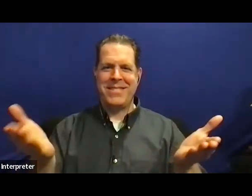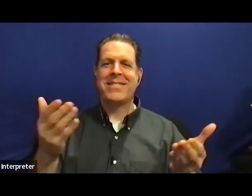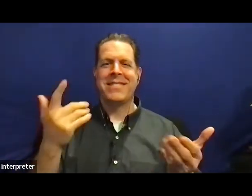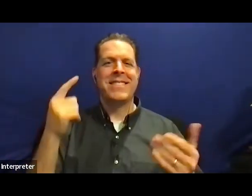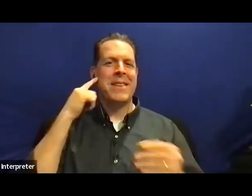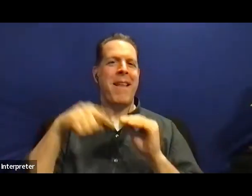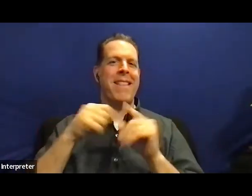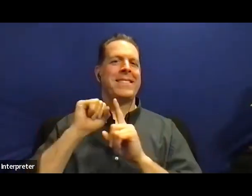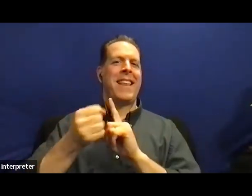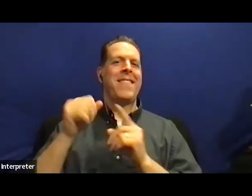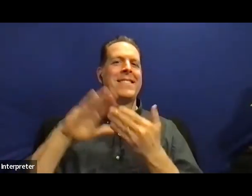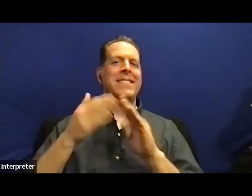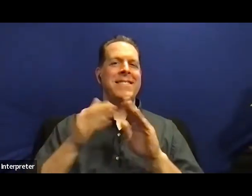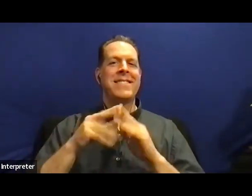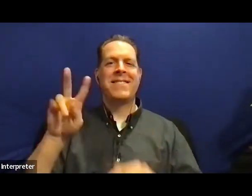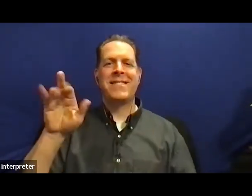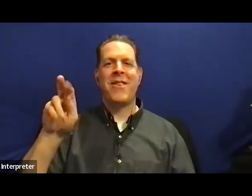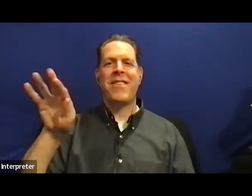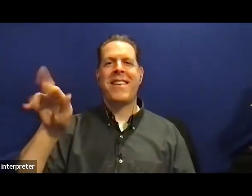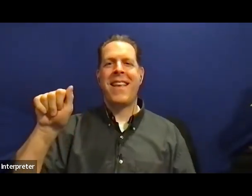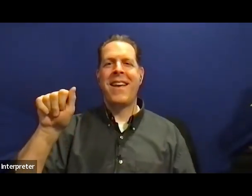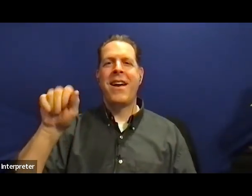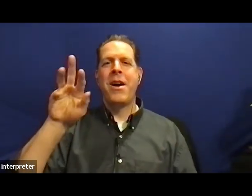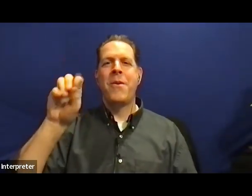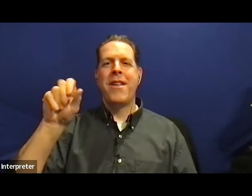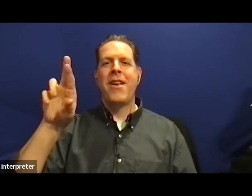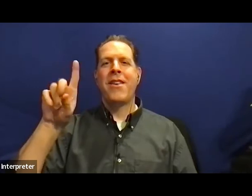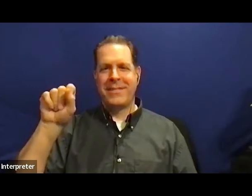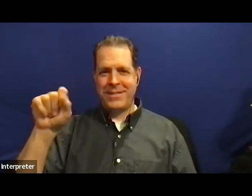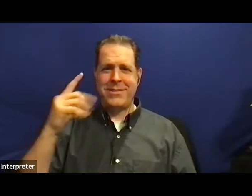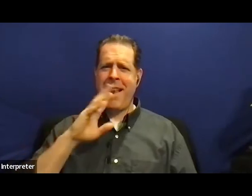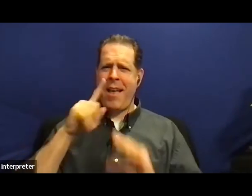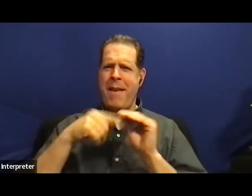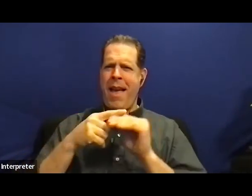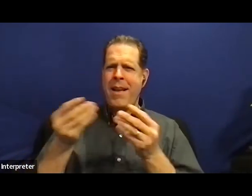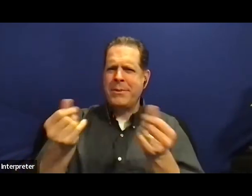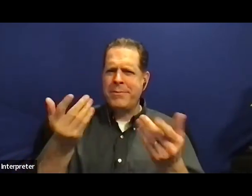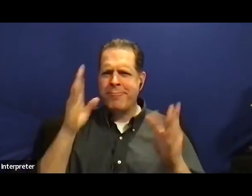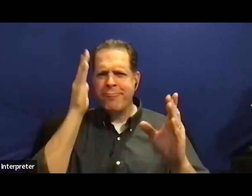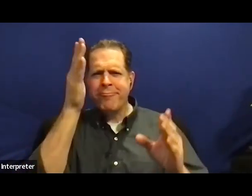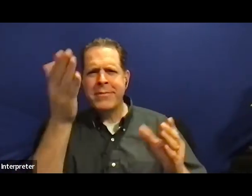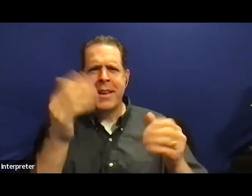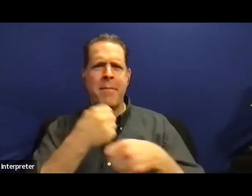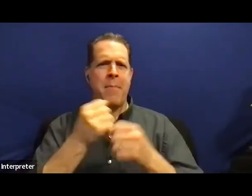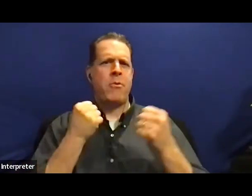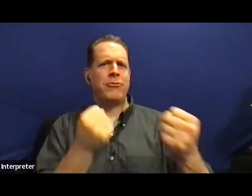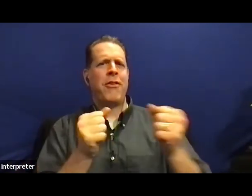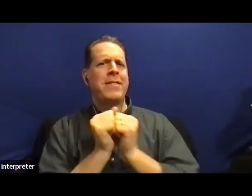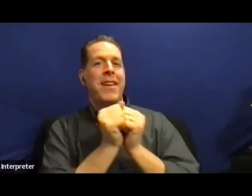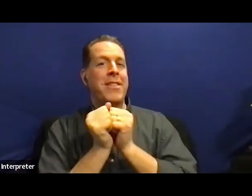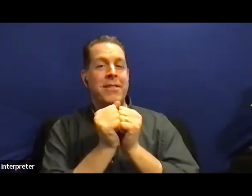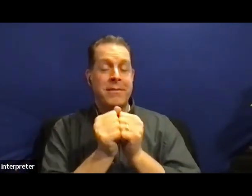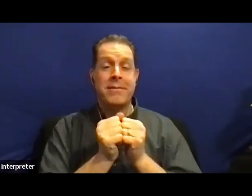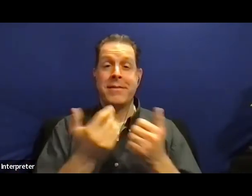from Mayor Victoria Woodards and to explore solutions to make our city even stronger together. It is now my pleasure